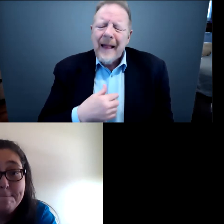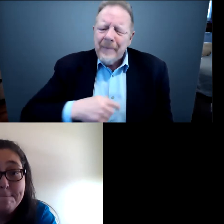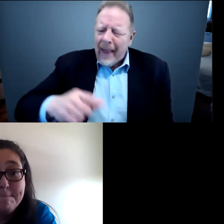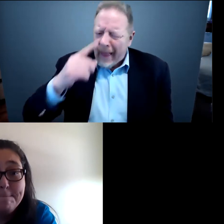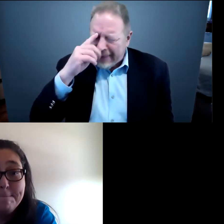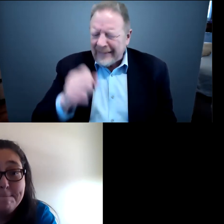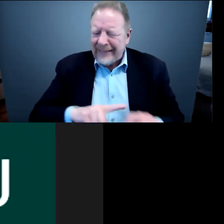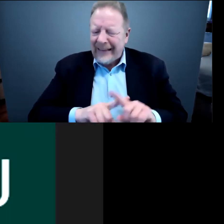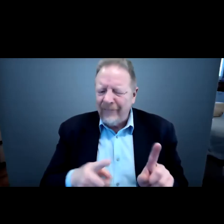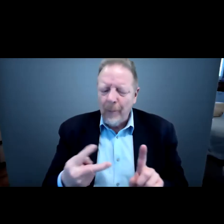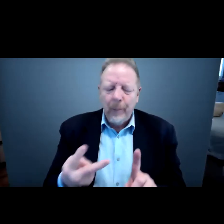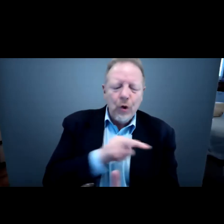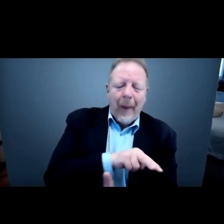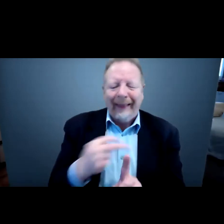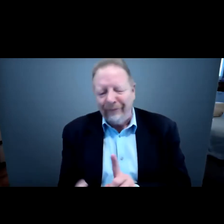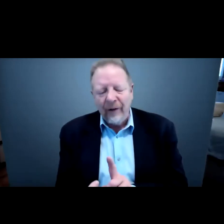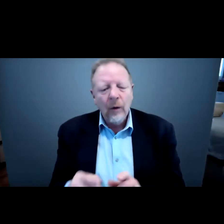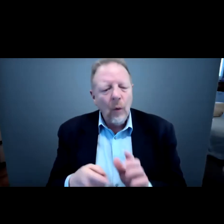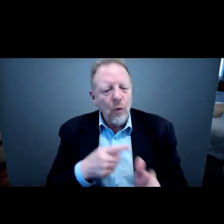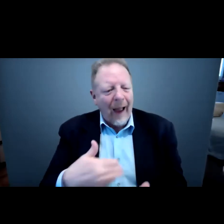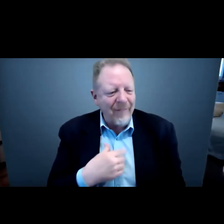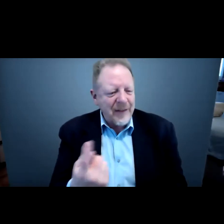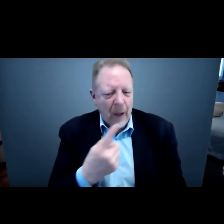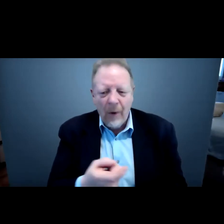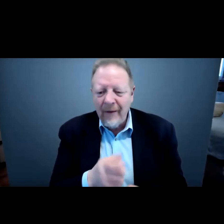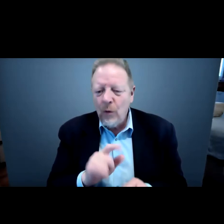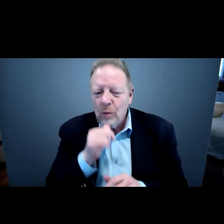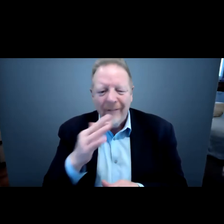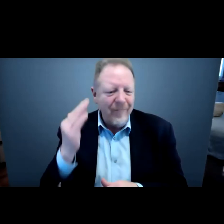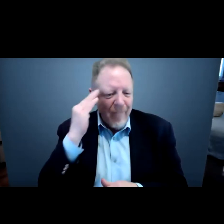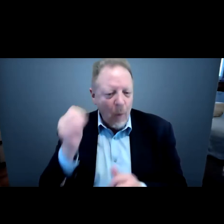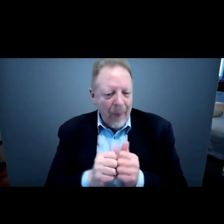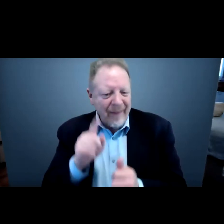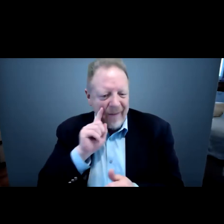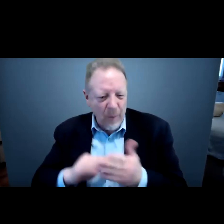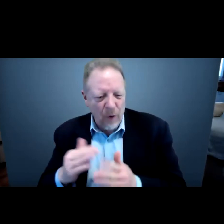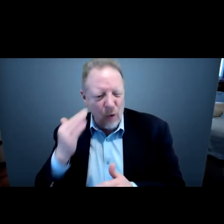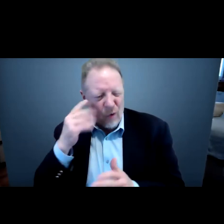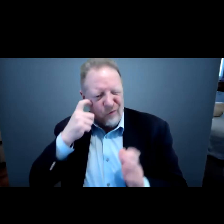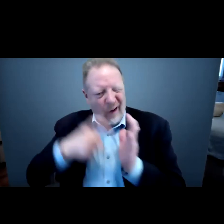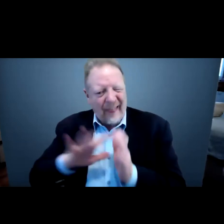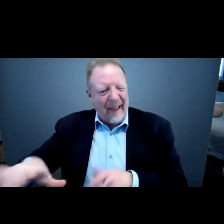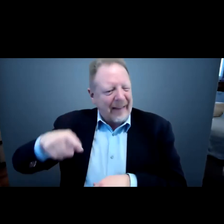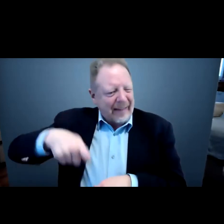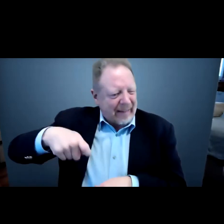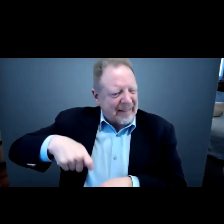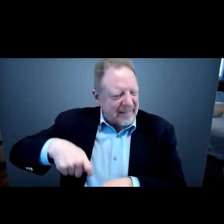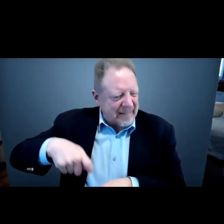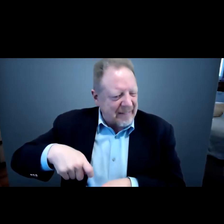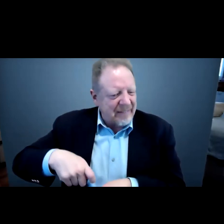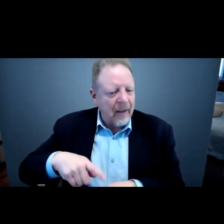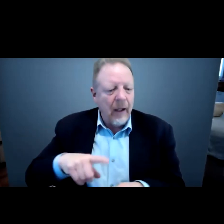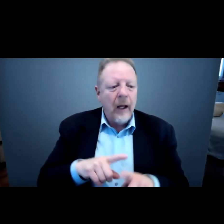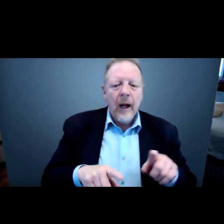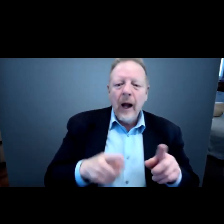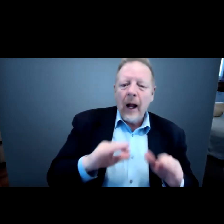different perspective when you have somebody that's familiar with the deaf community, versus somebody that isn't.